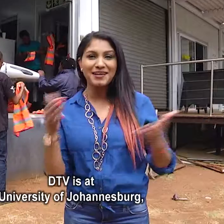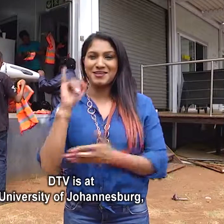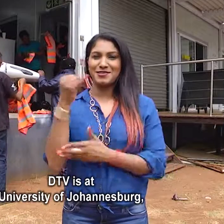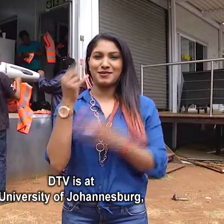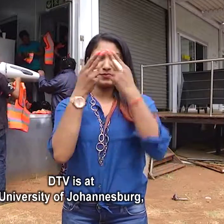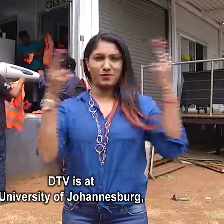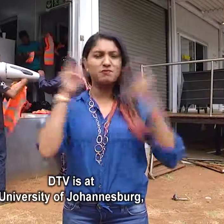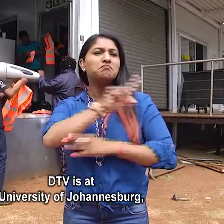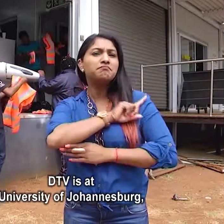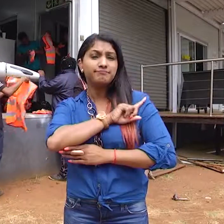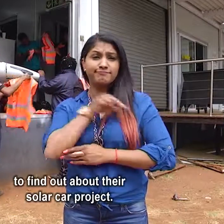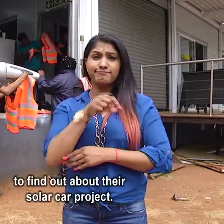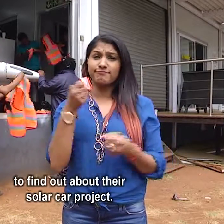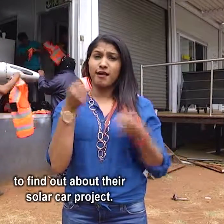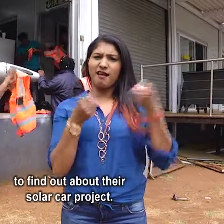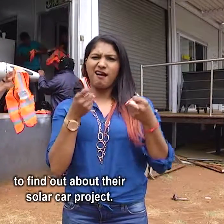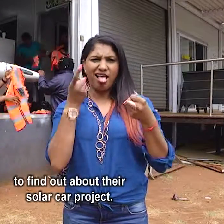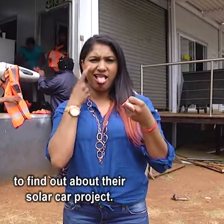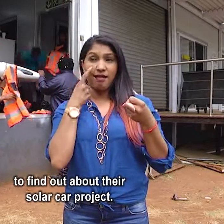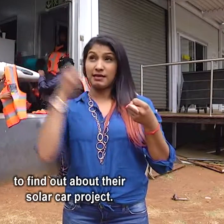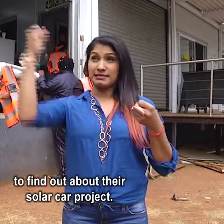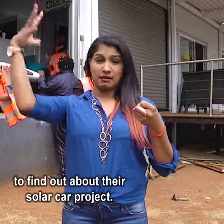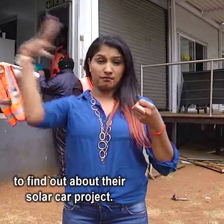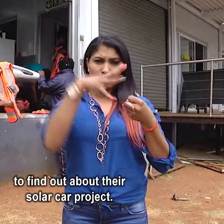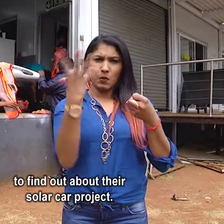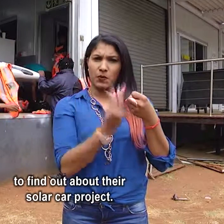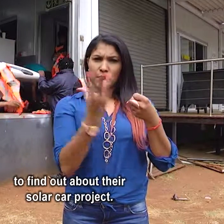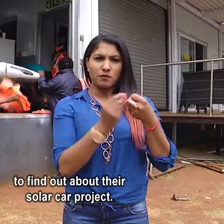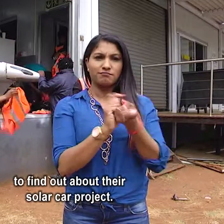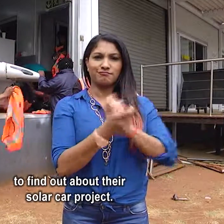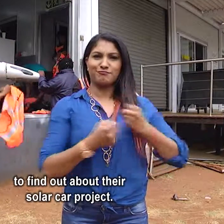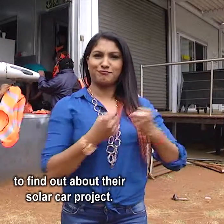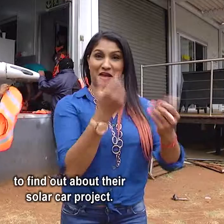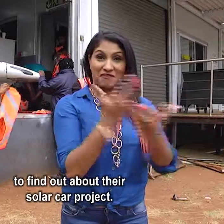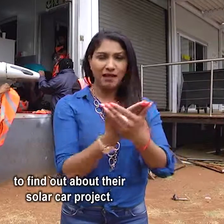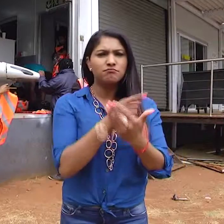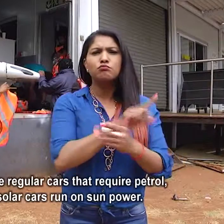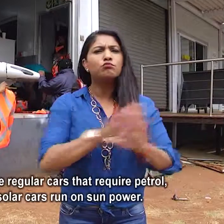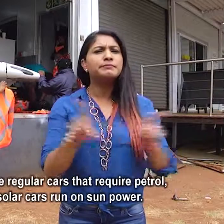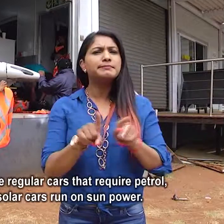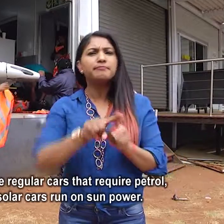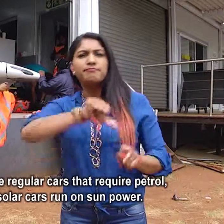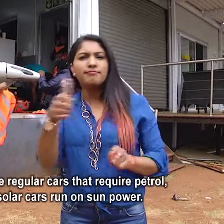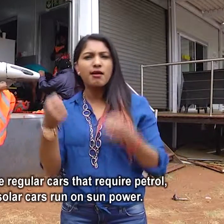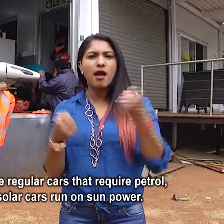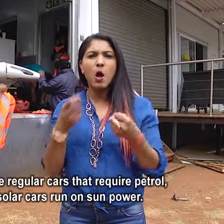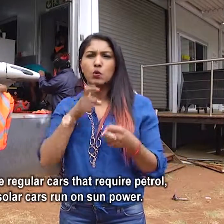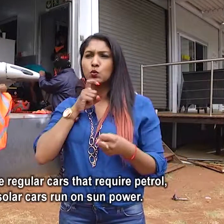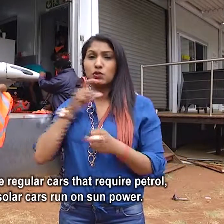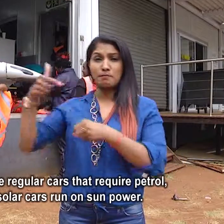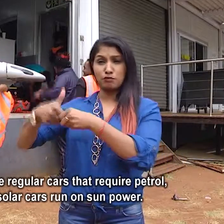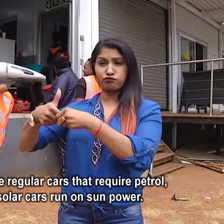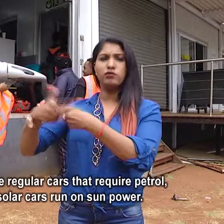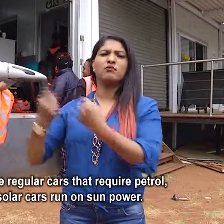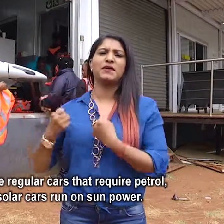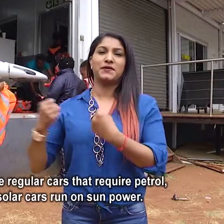DTV is at University of Johannesburg to find out about their solar car project. Unlike regular cars that